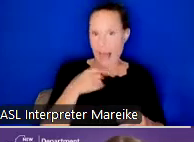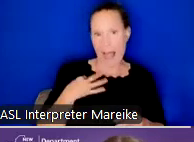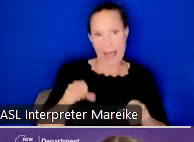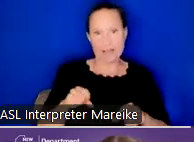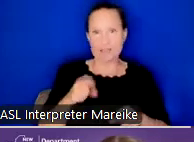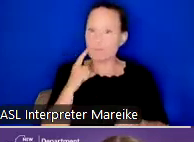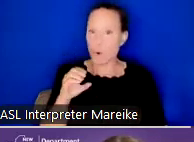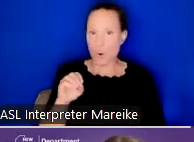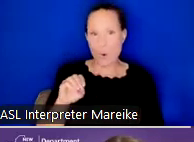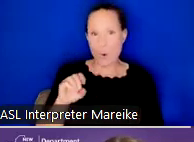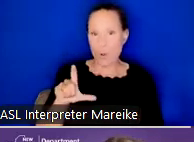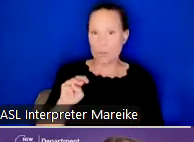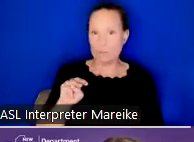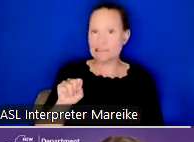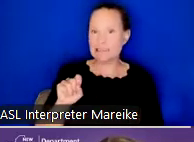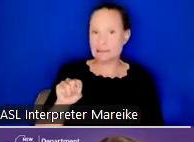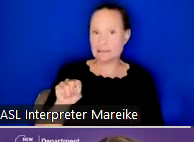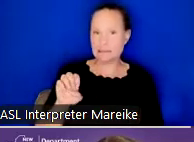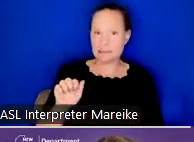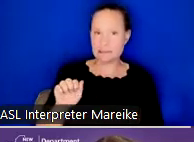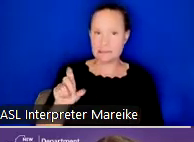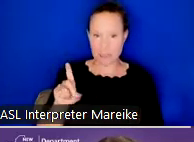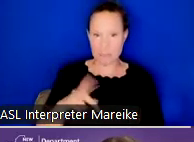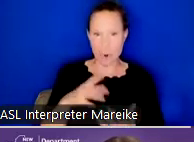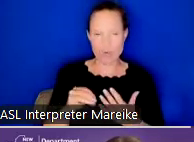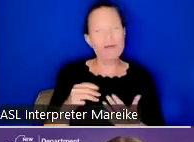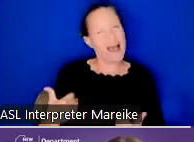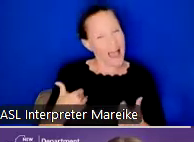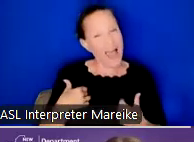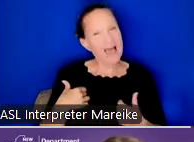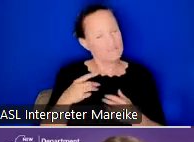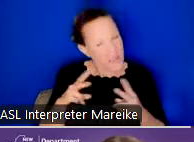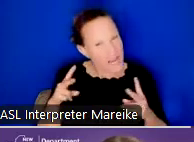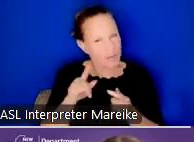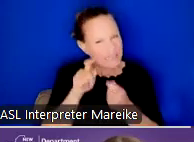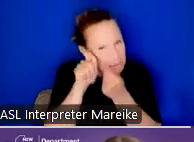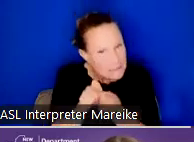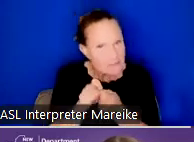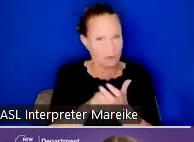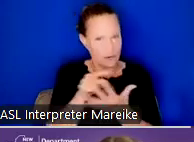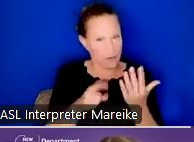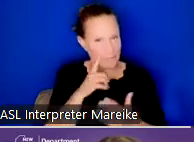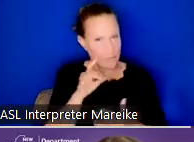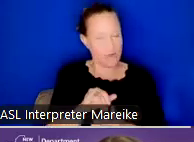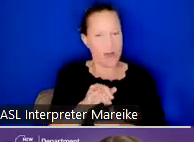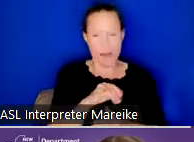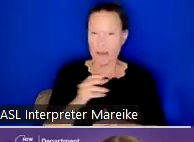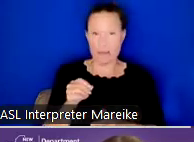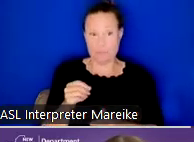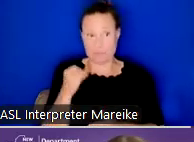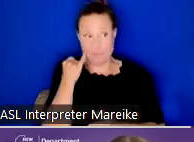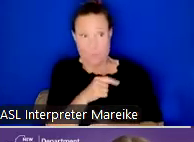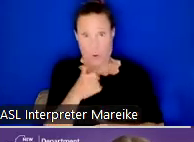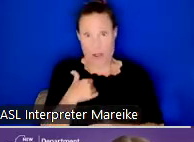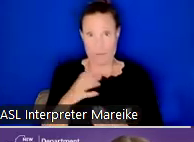right? Olmsted has a certain eligibility criteria, and you don't have a program that they